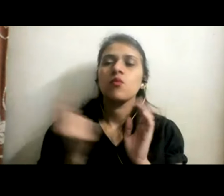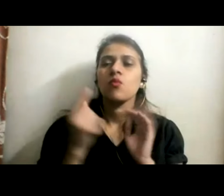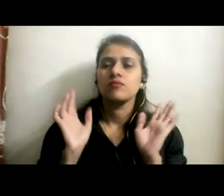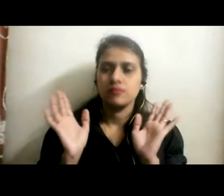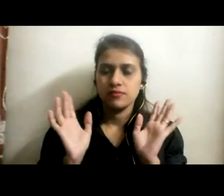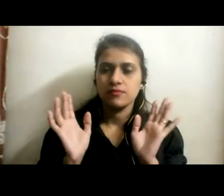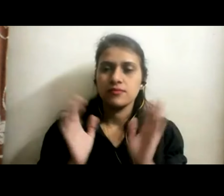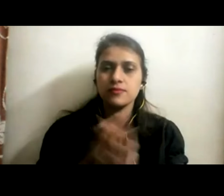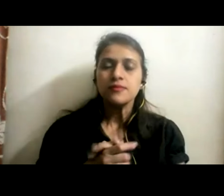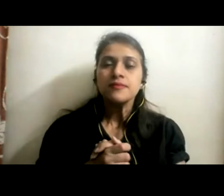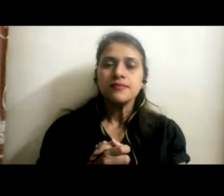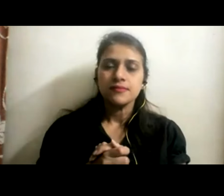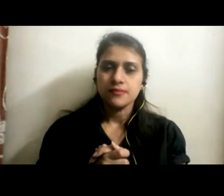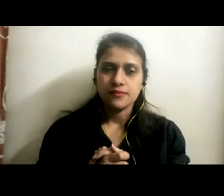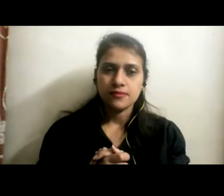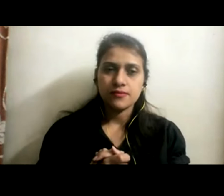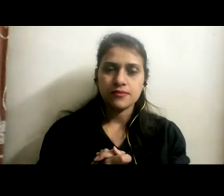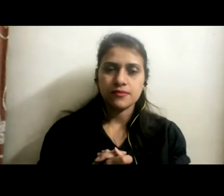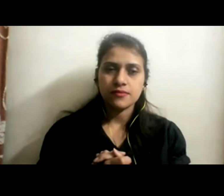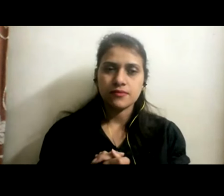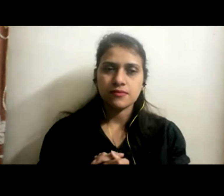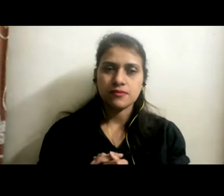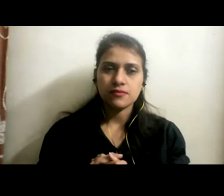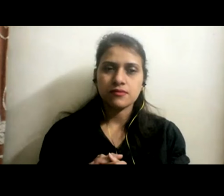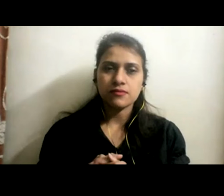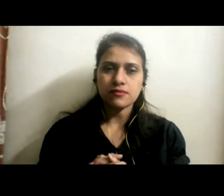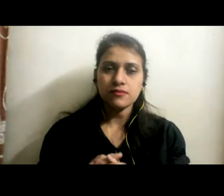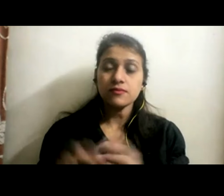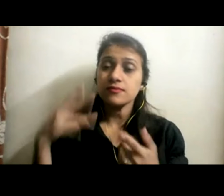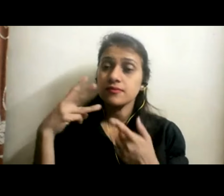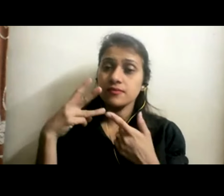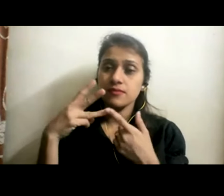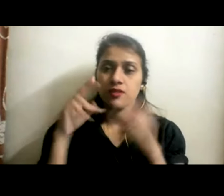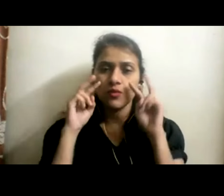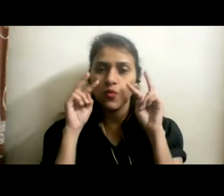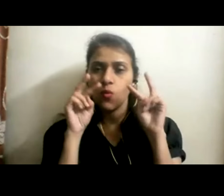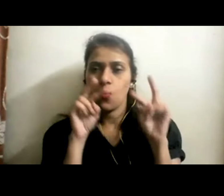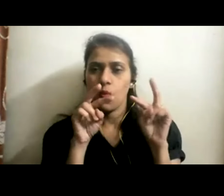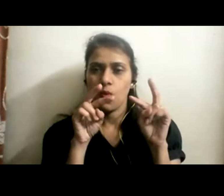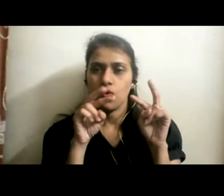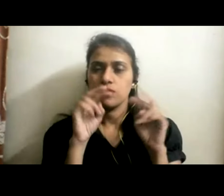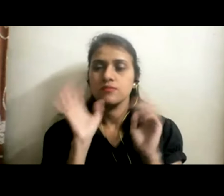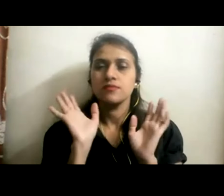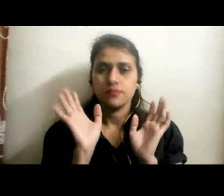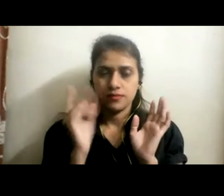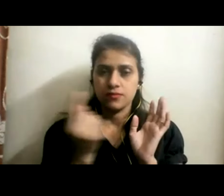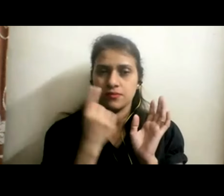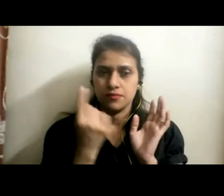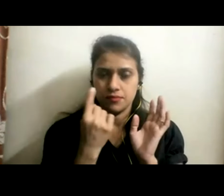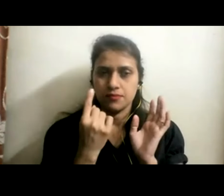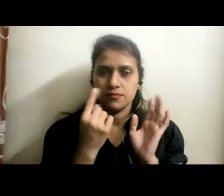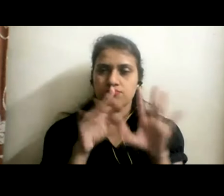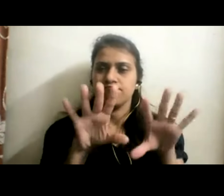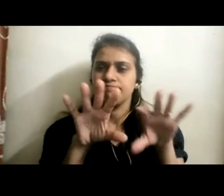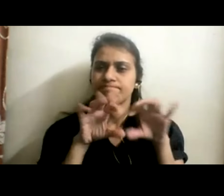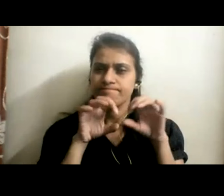discuss whatever they feel about the issue. And then there is observation, which can be, there